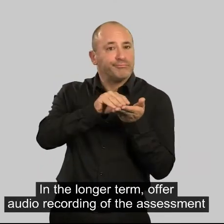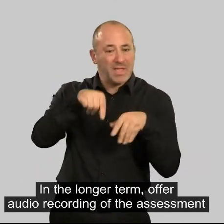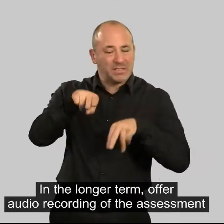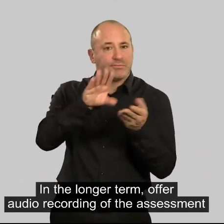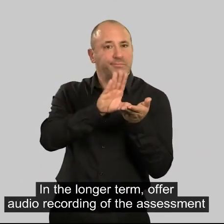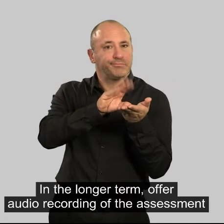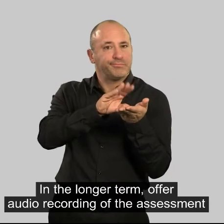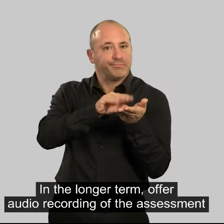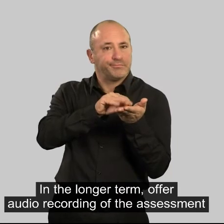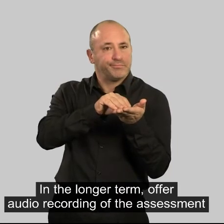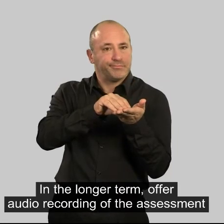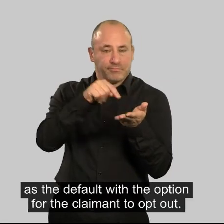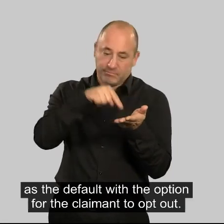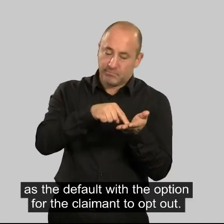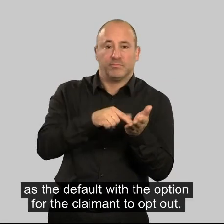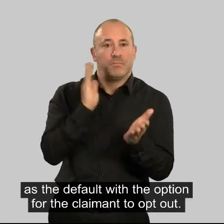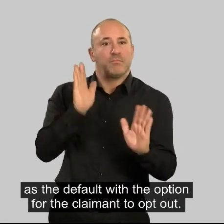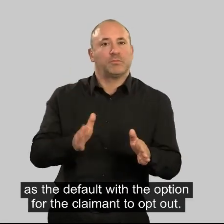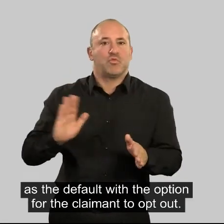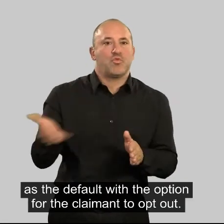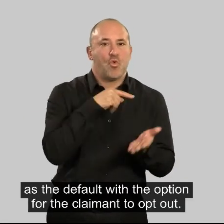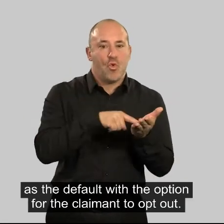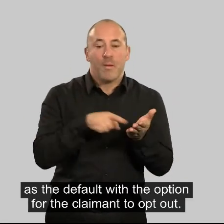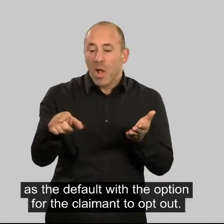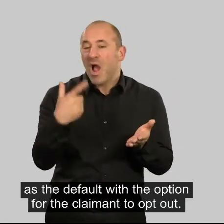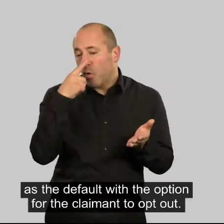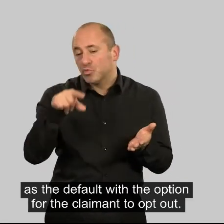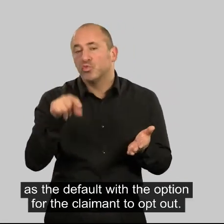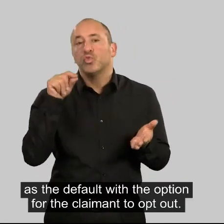default, with the option for the claimant to opt out.